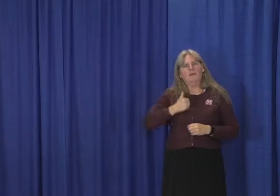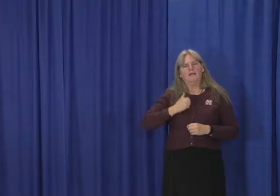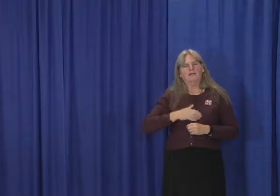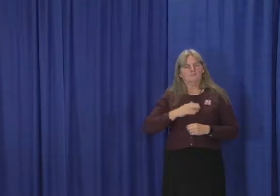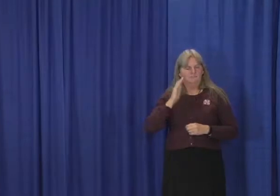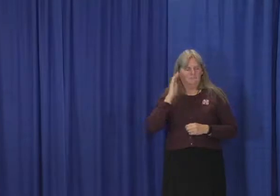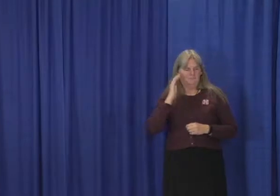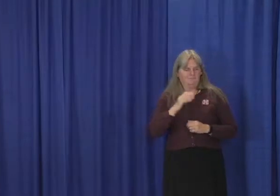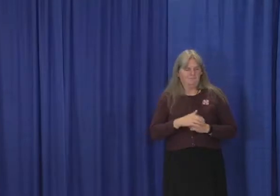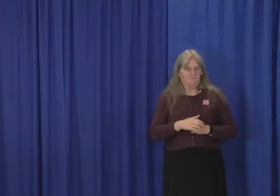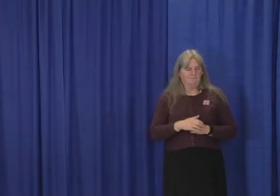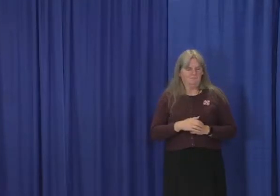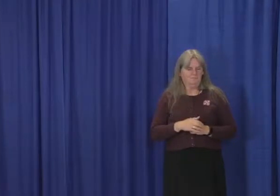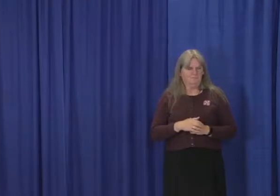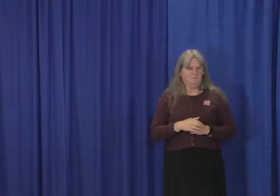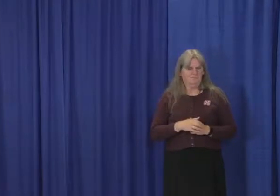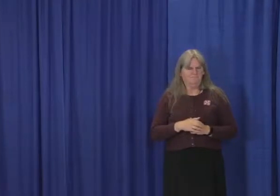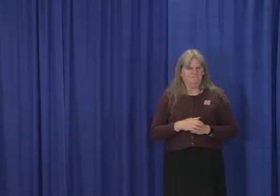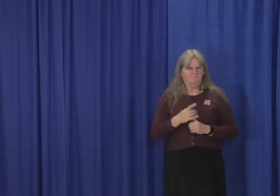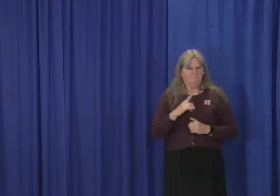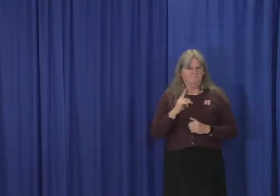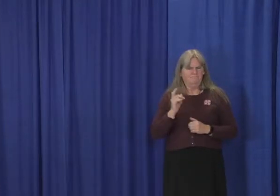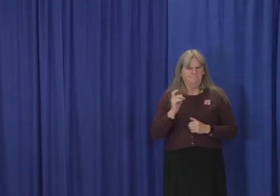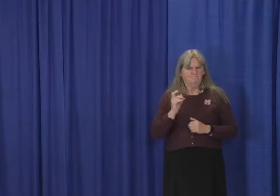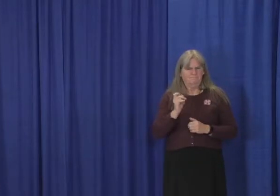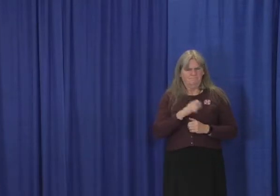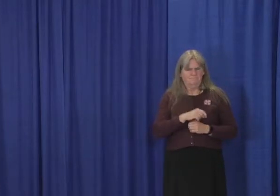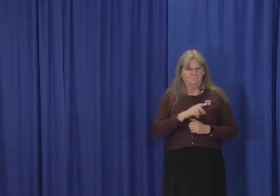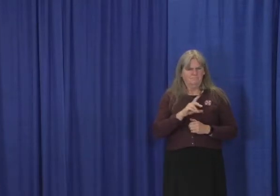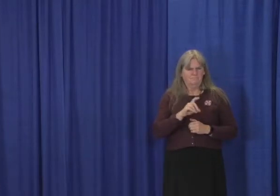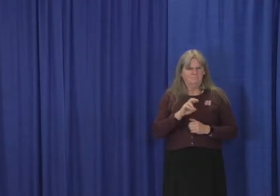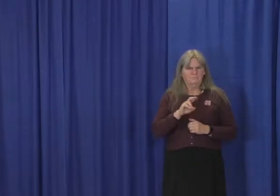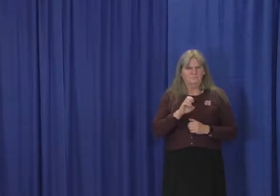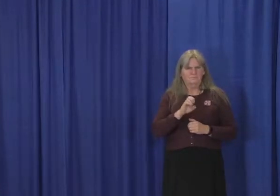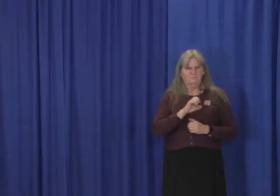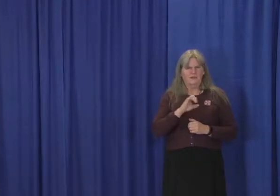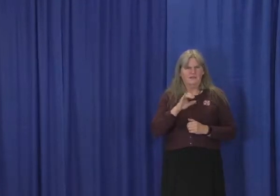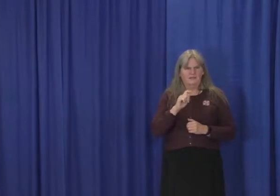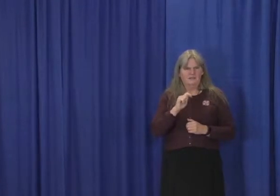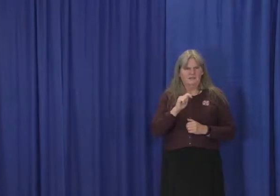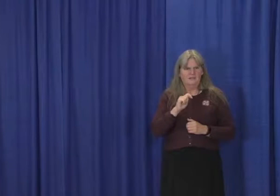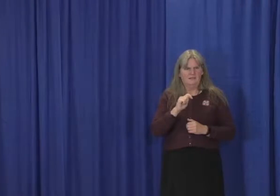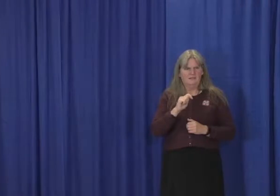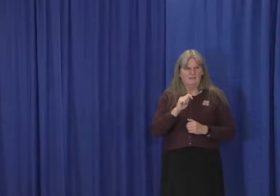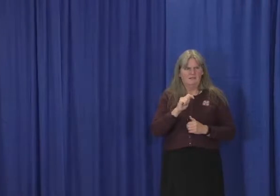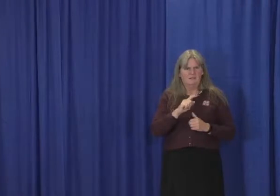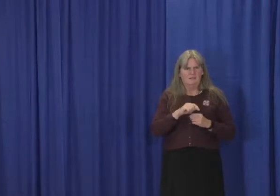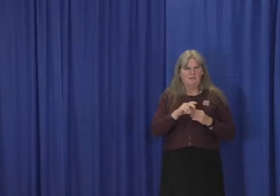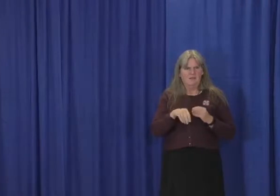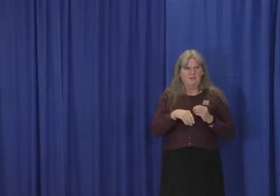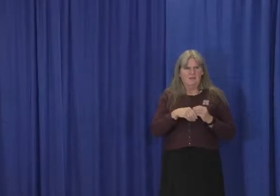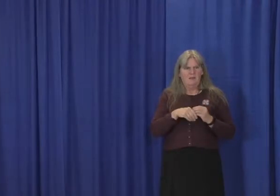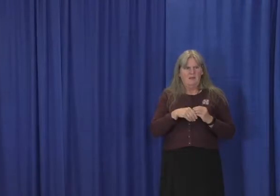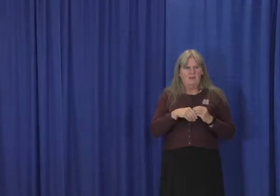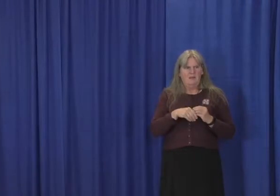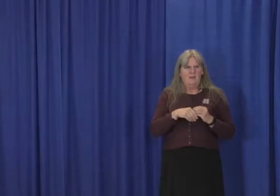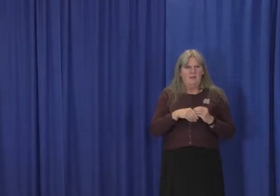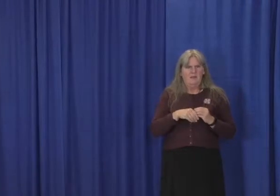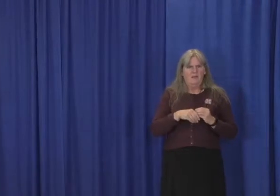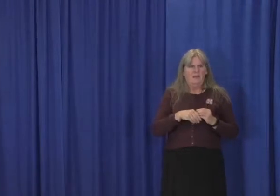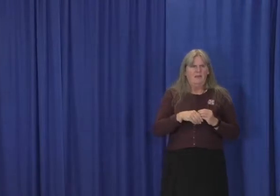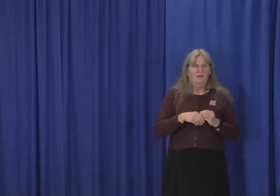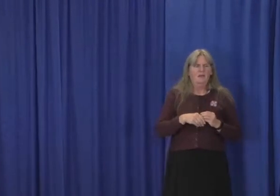Hi, yes, I guess my question is for Dr. Elliott, and if I could get an answer in French, that would be